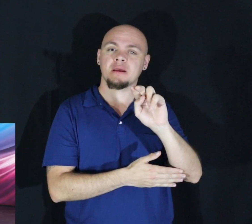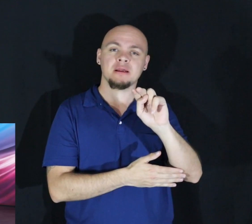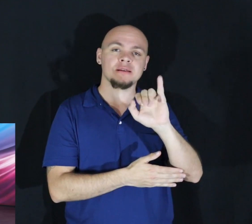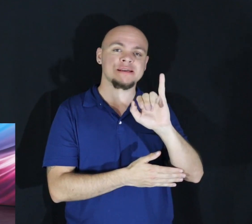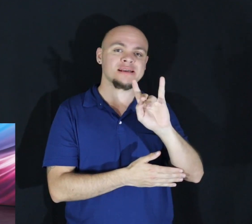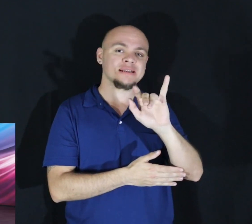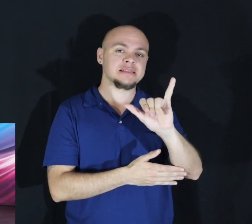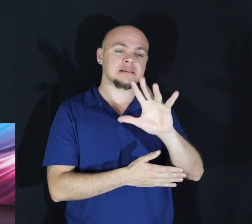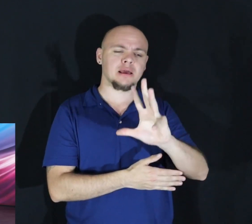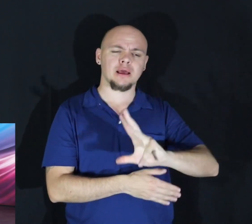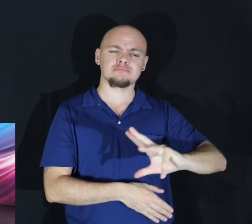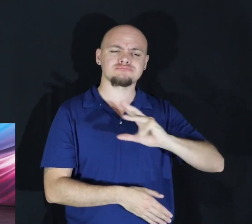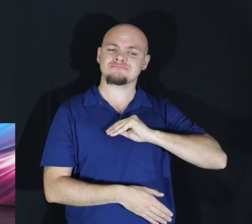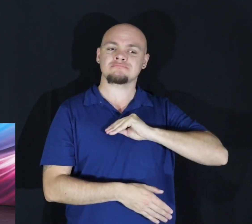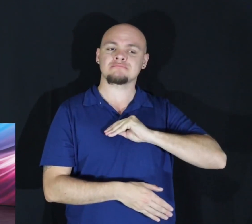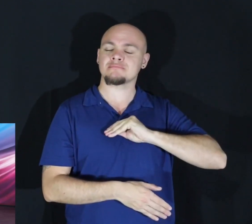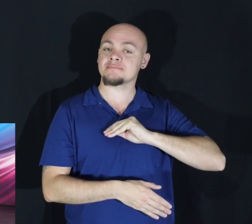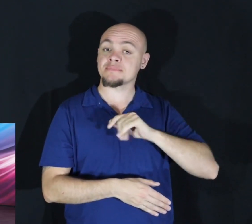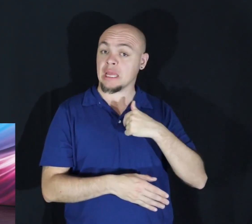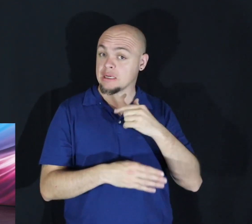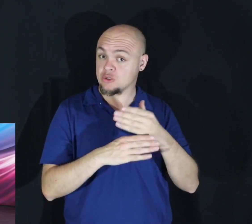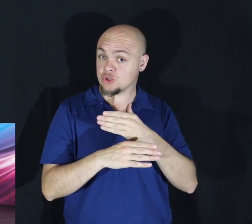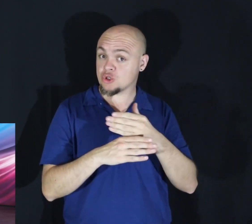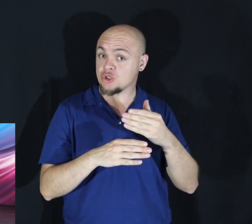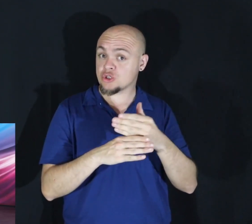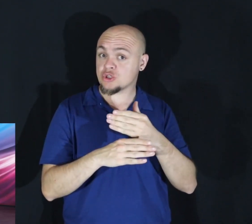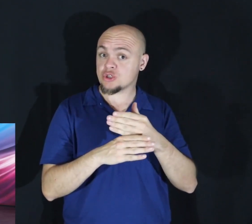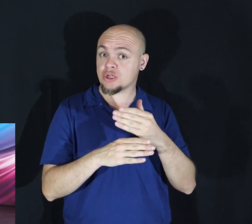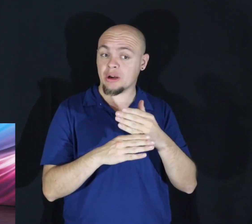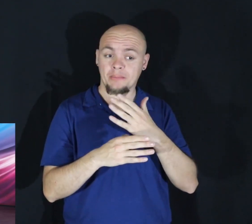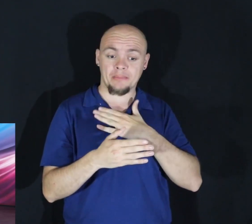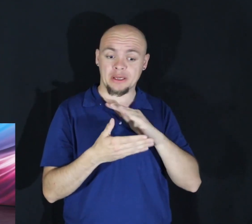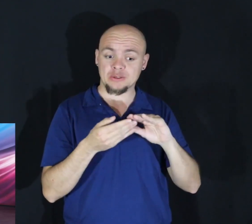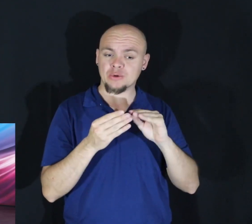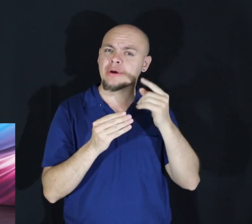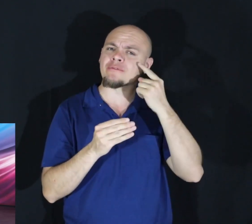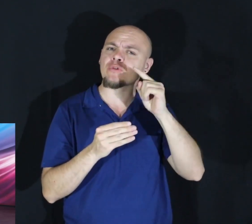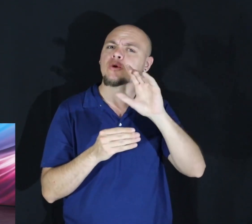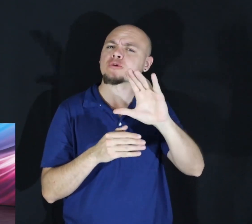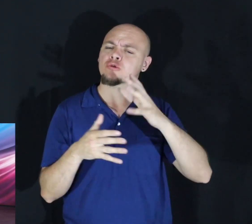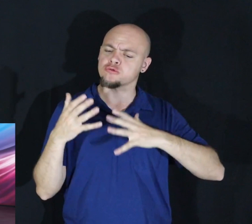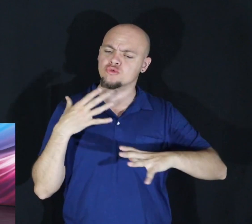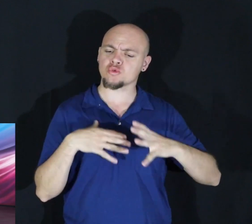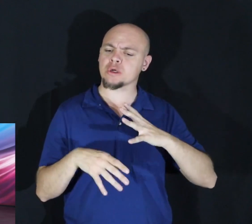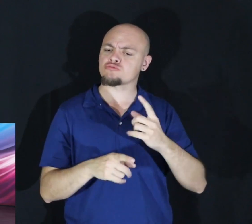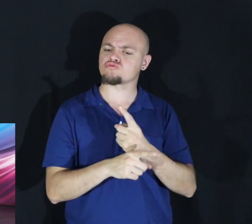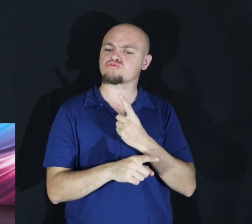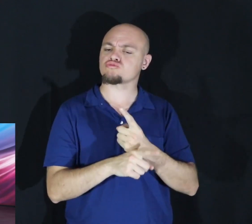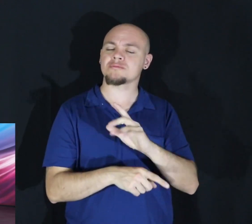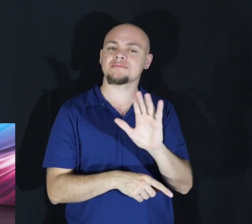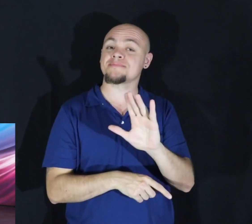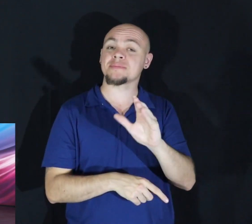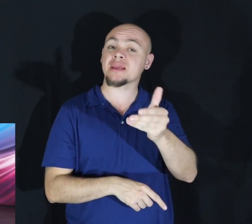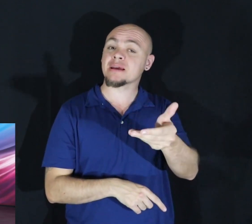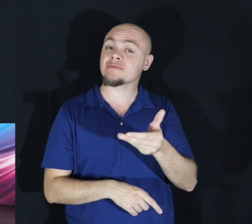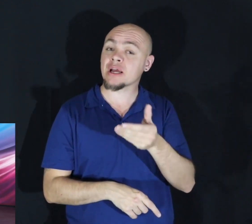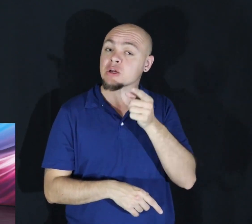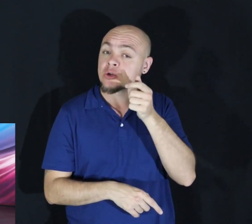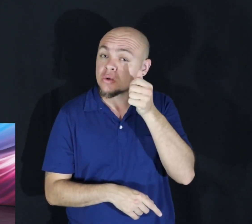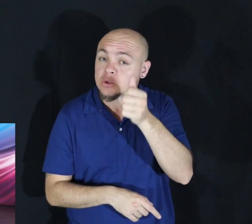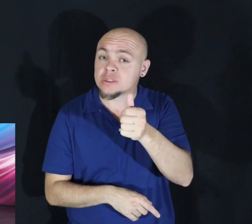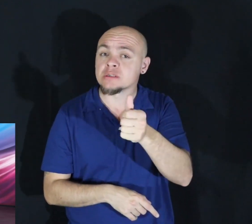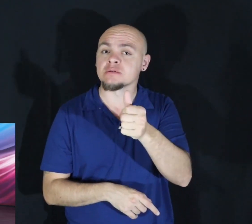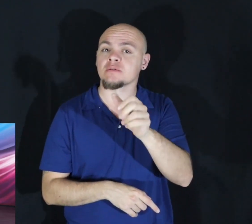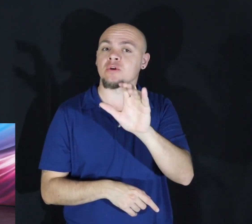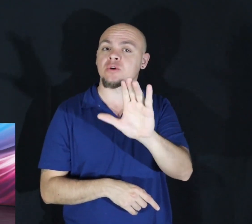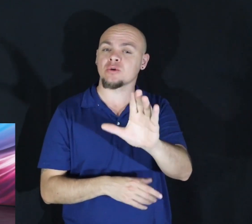I'm sharing my story with you today, not as a directive on how to dress, but as an invitation for you to find your